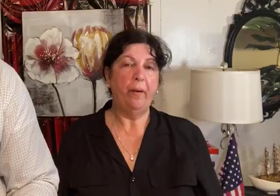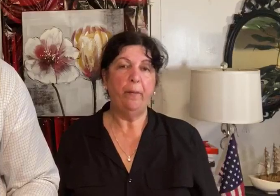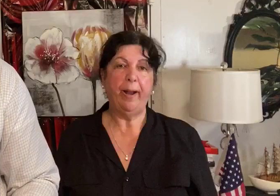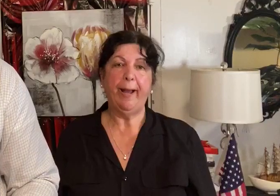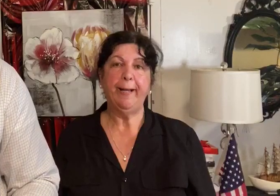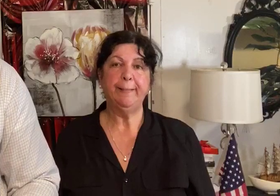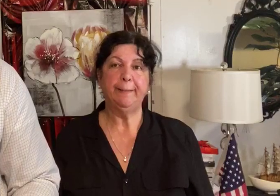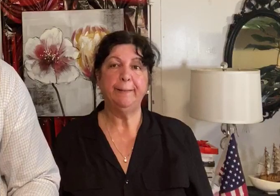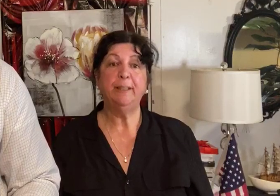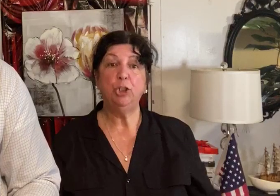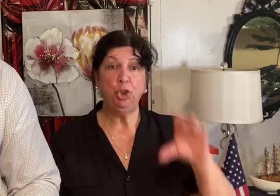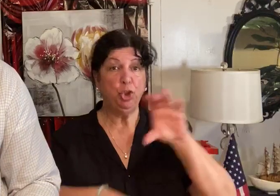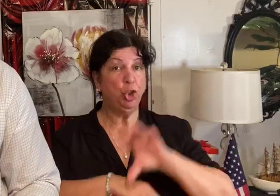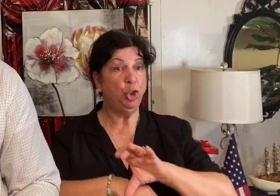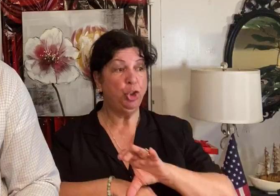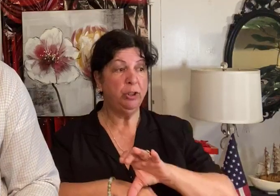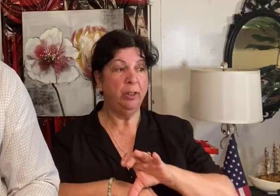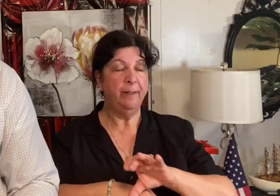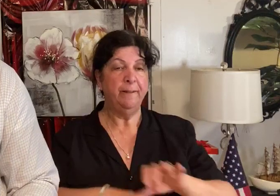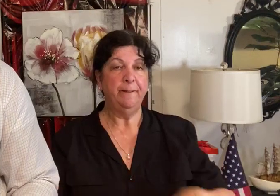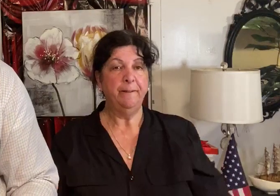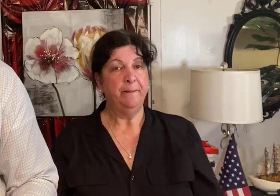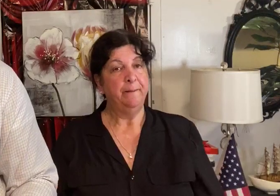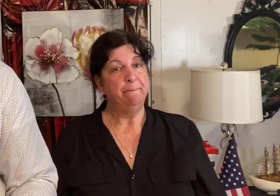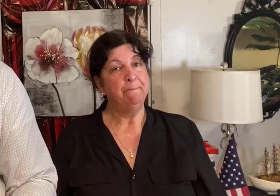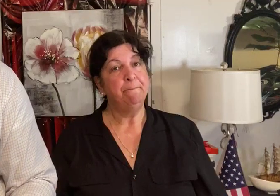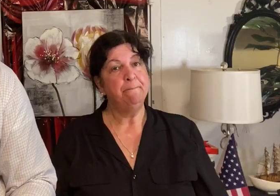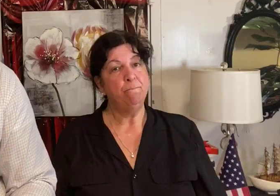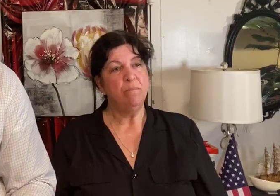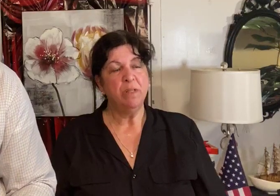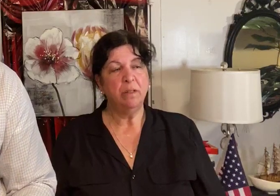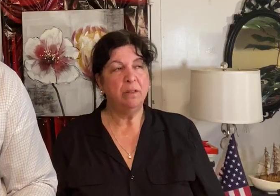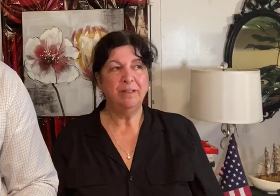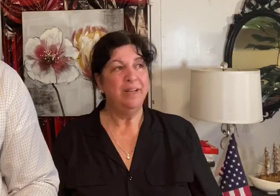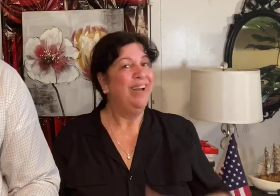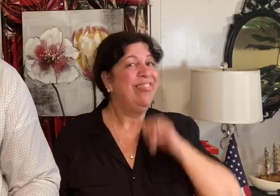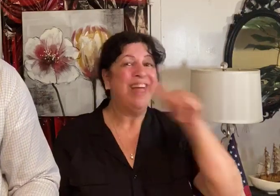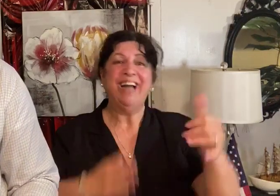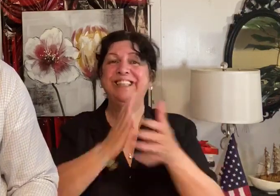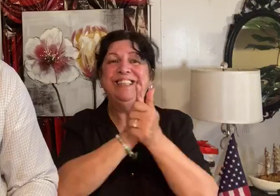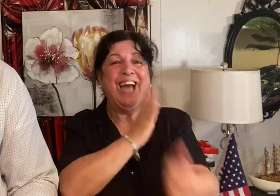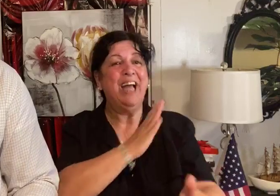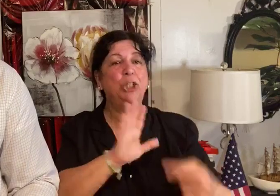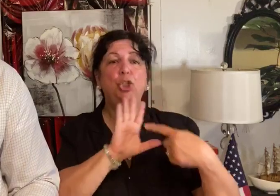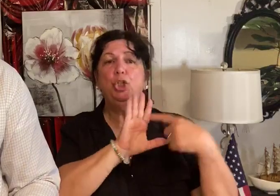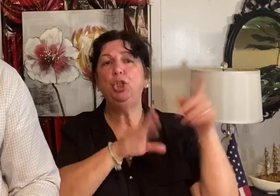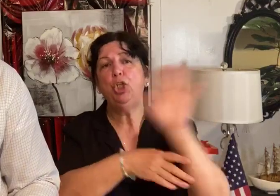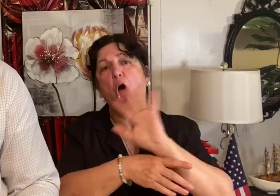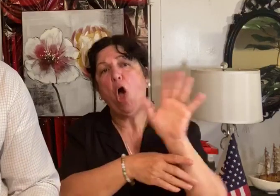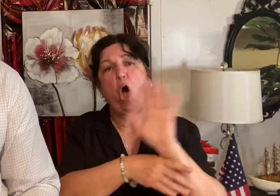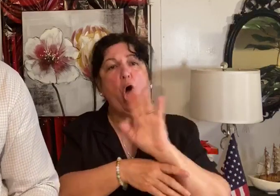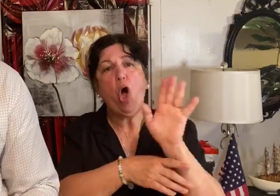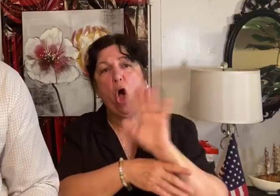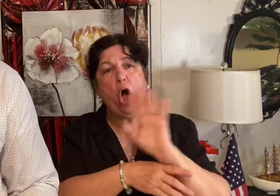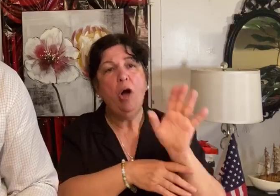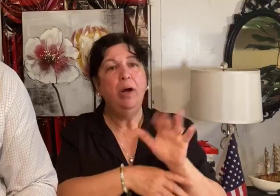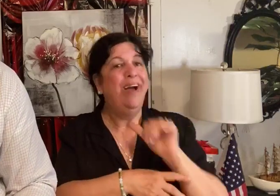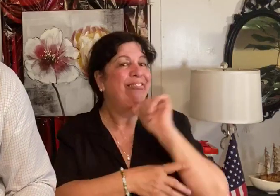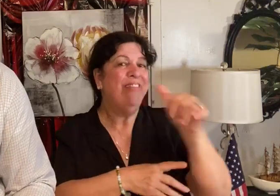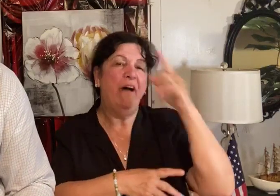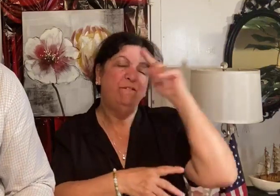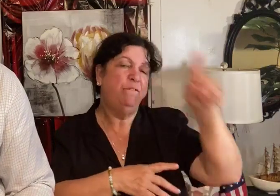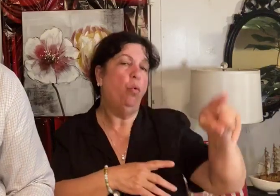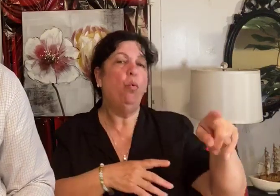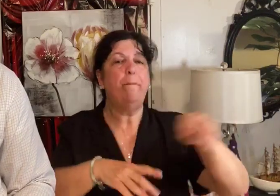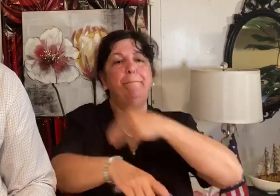is not to be a talent show. It's not a platform for